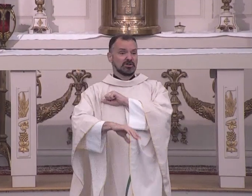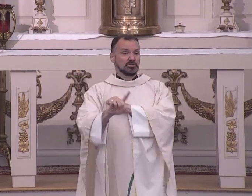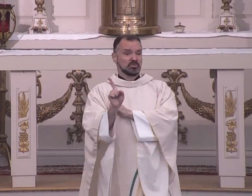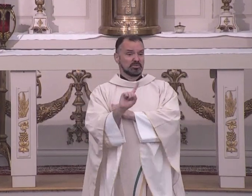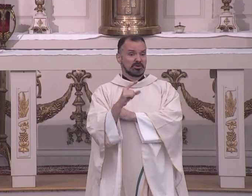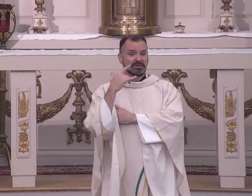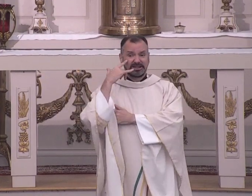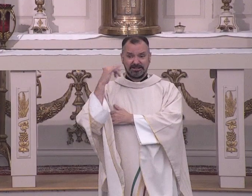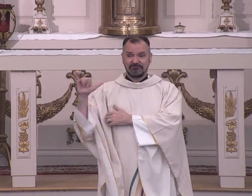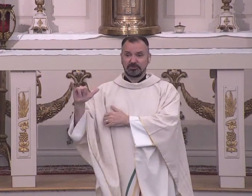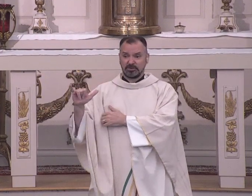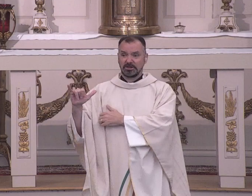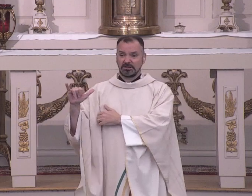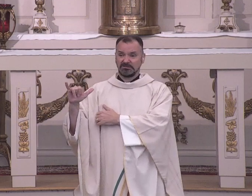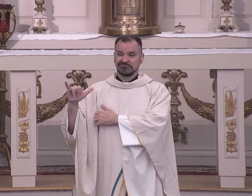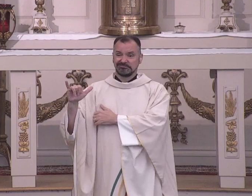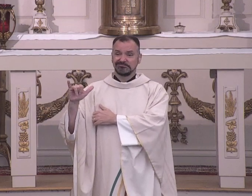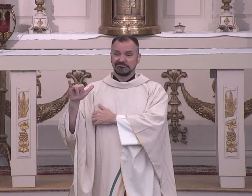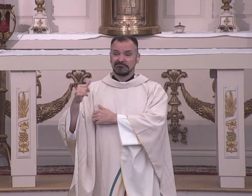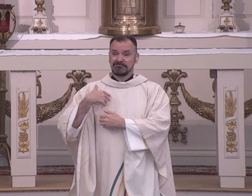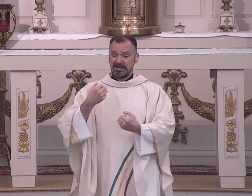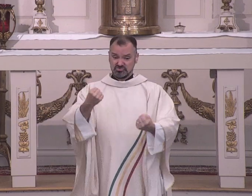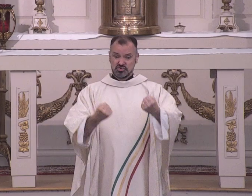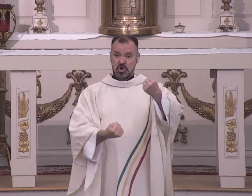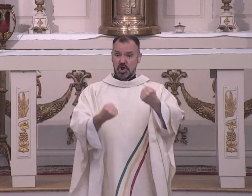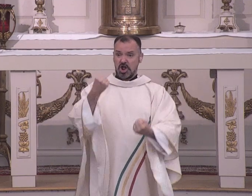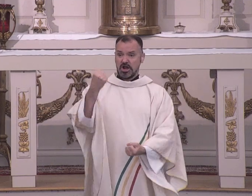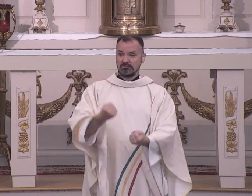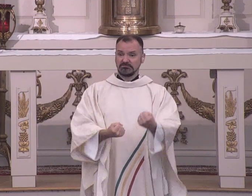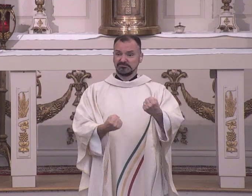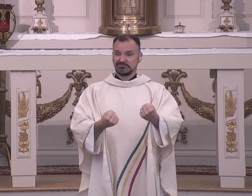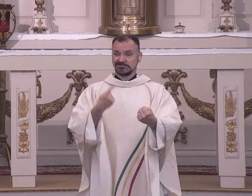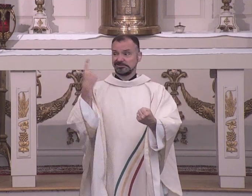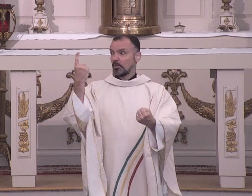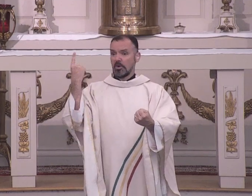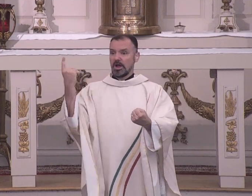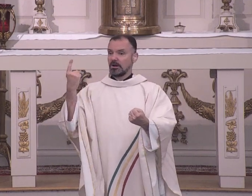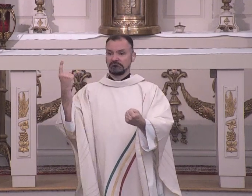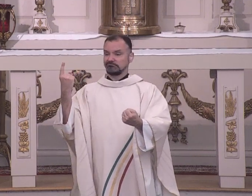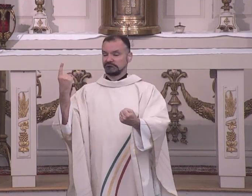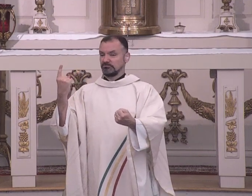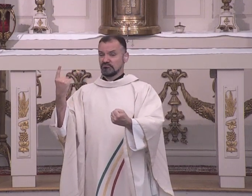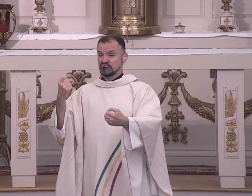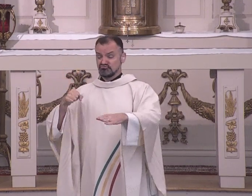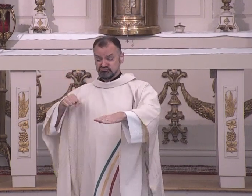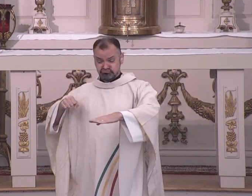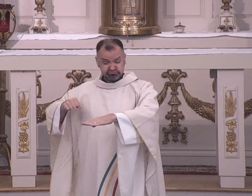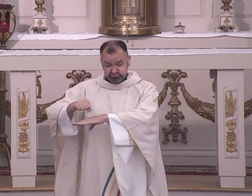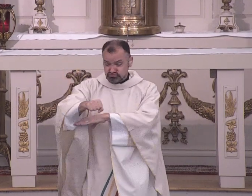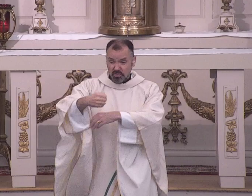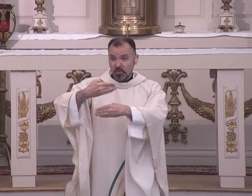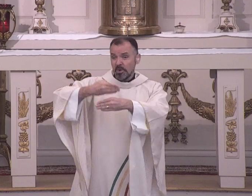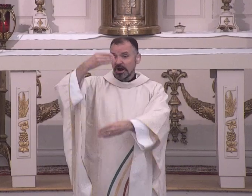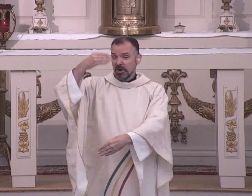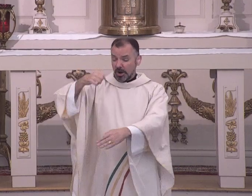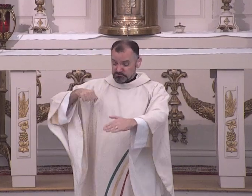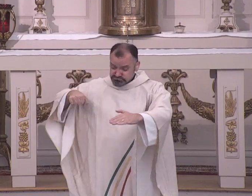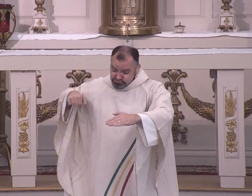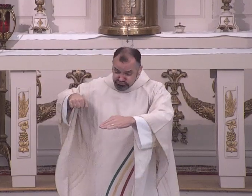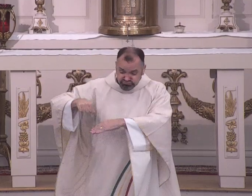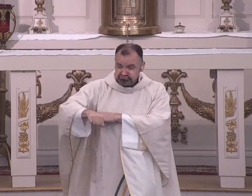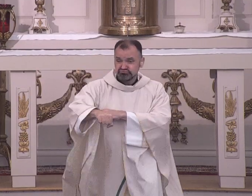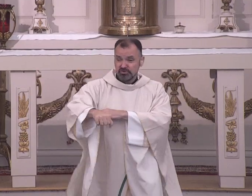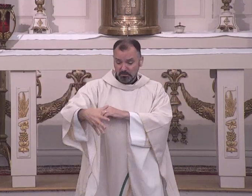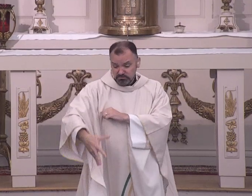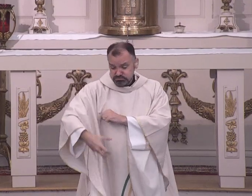stolen. And even for myself, last fall, I experienced a robbery where a thief